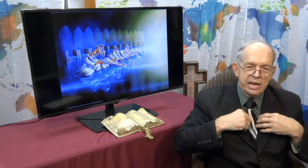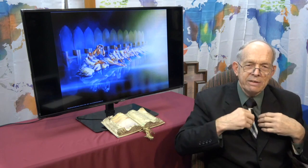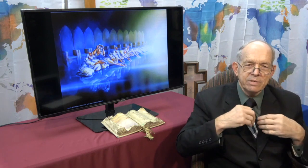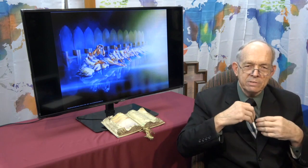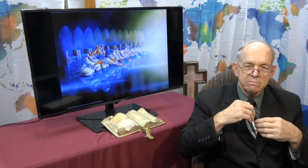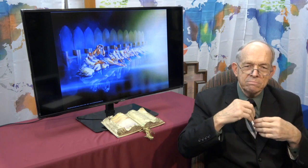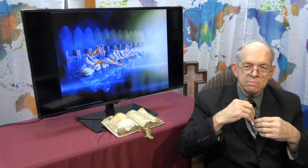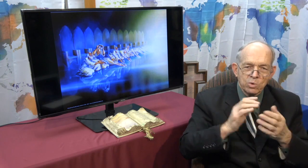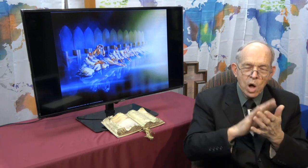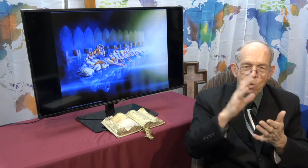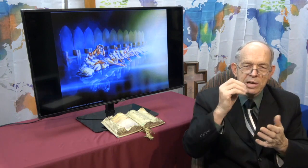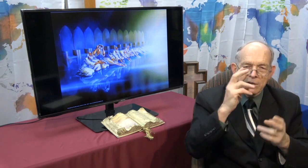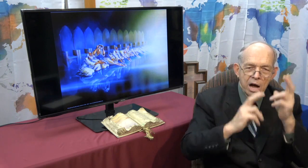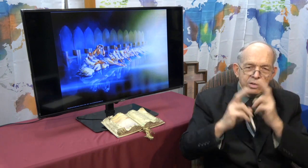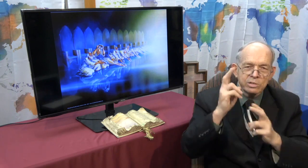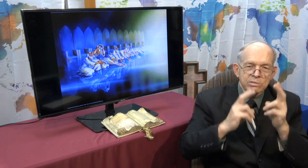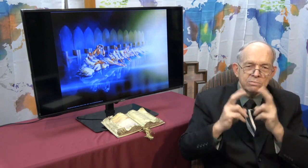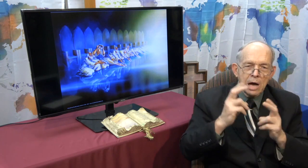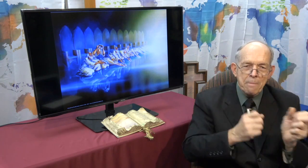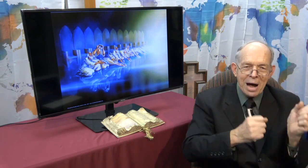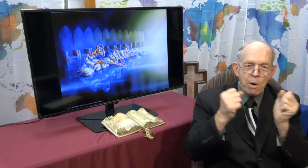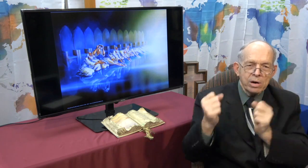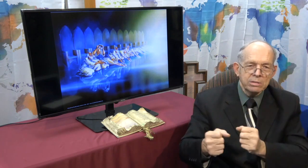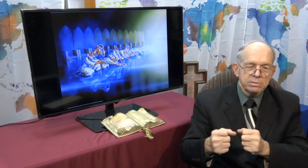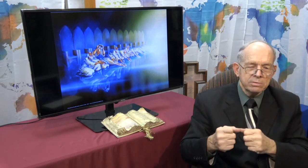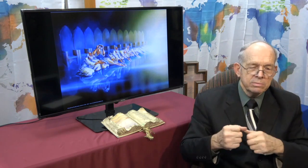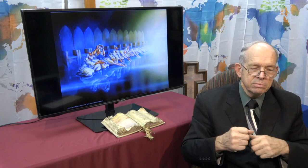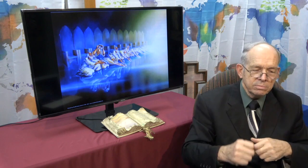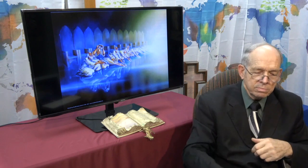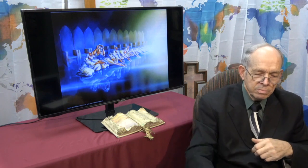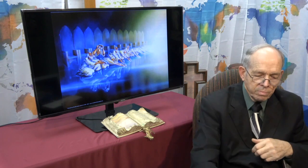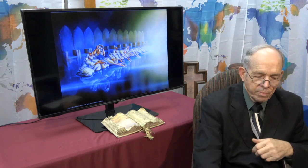receive glory and honor and power.